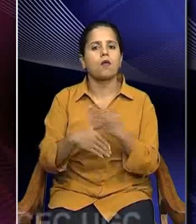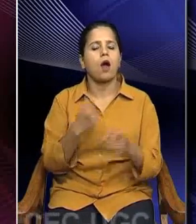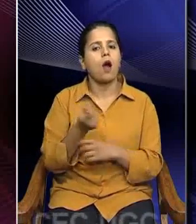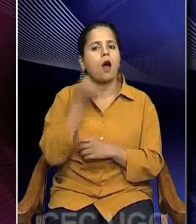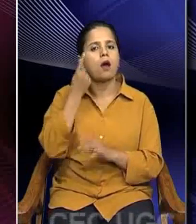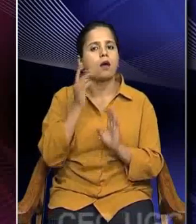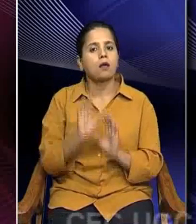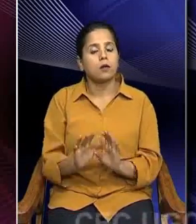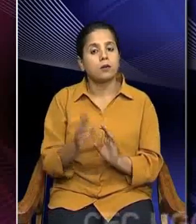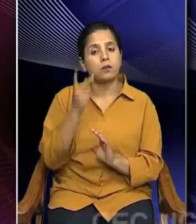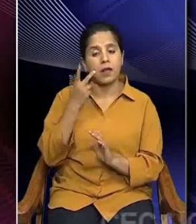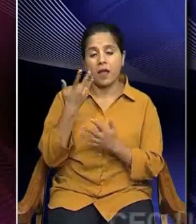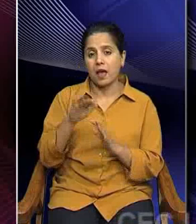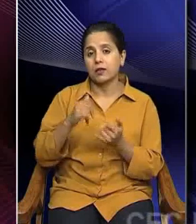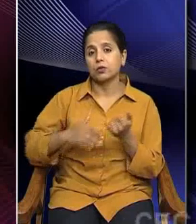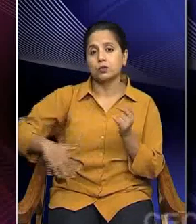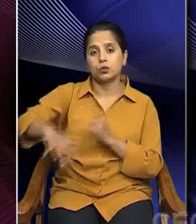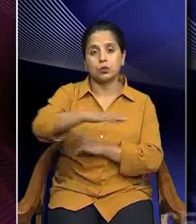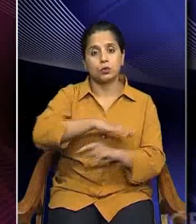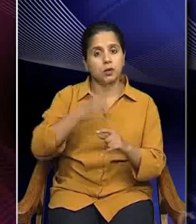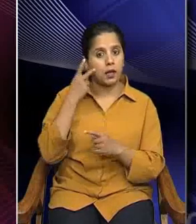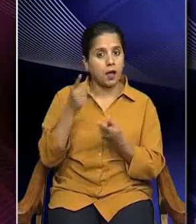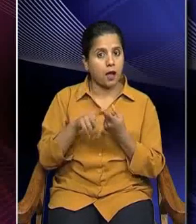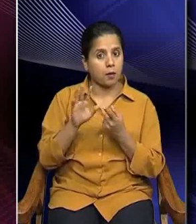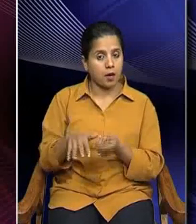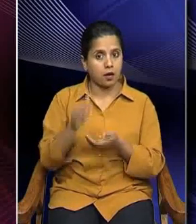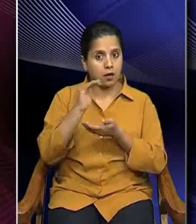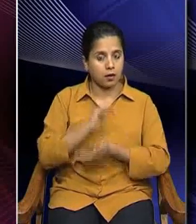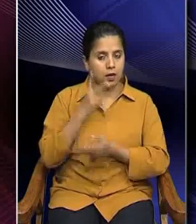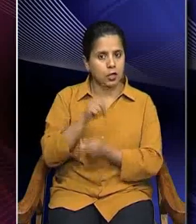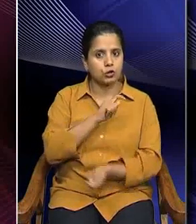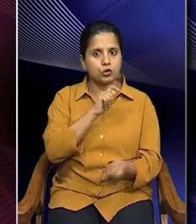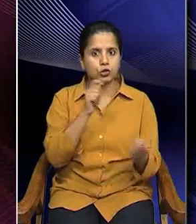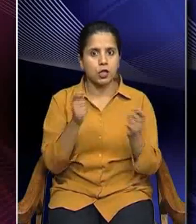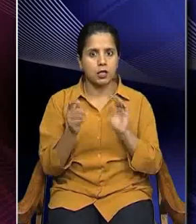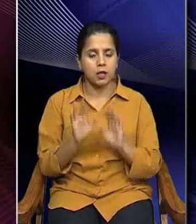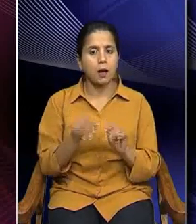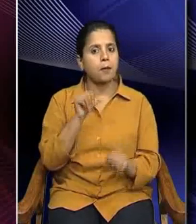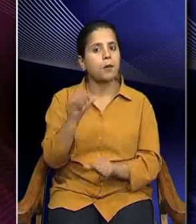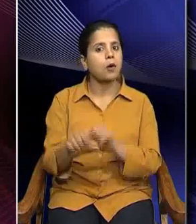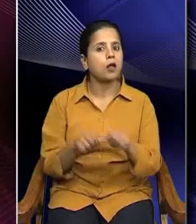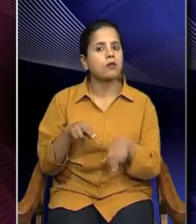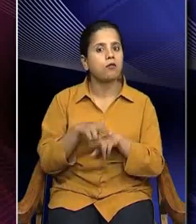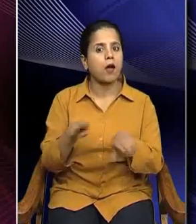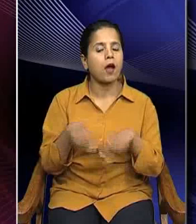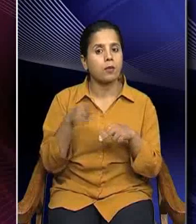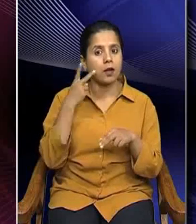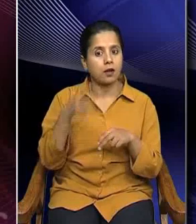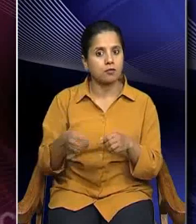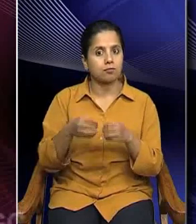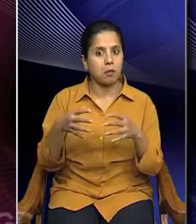that as any society undergoes fertility transition, the process of family building